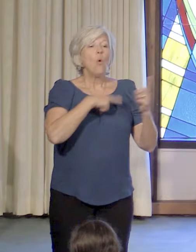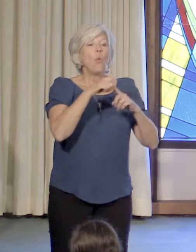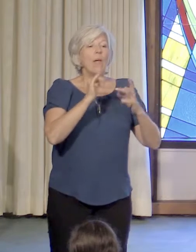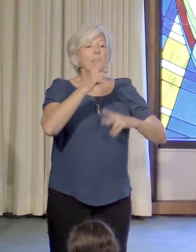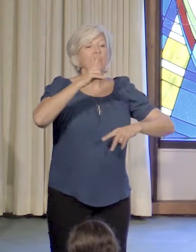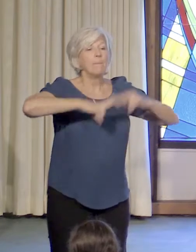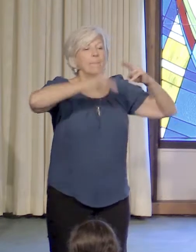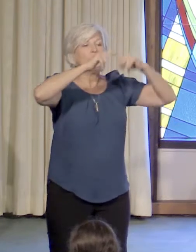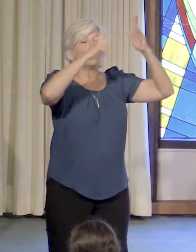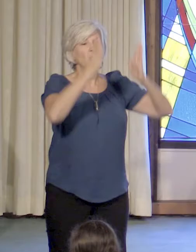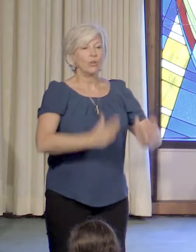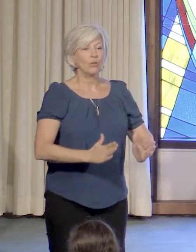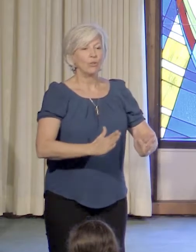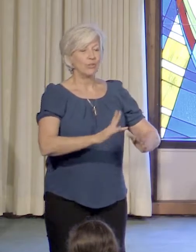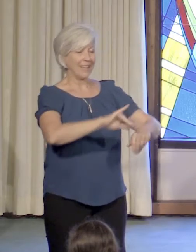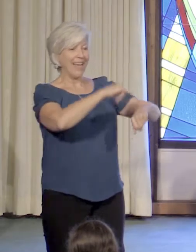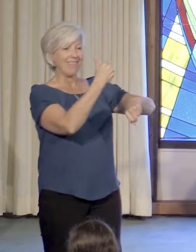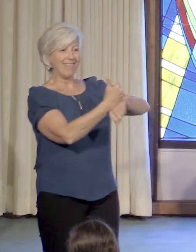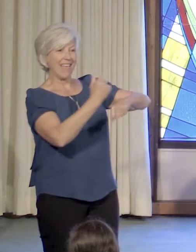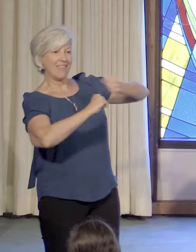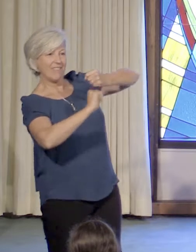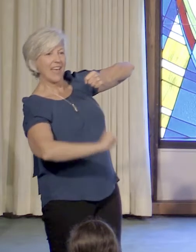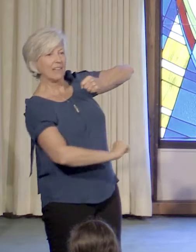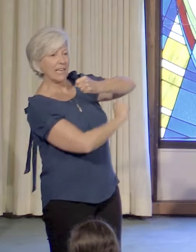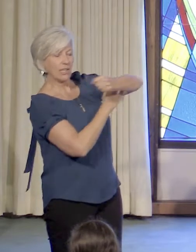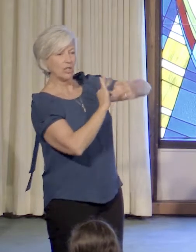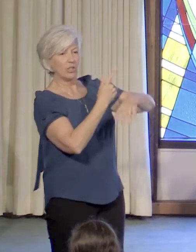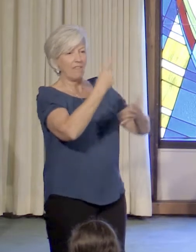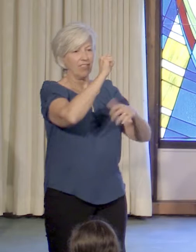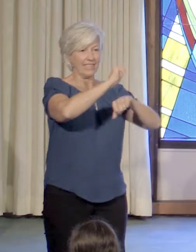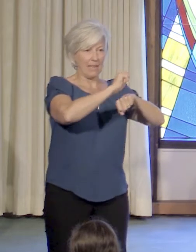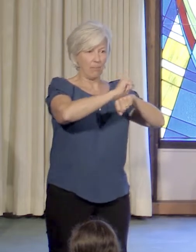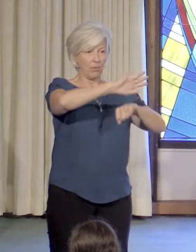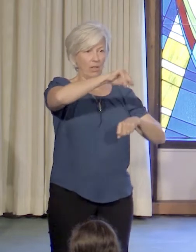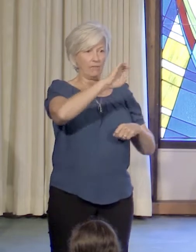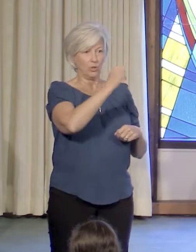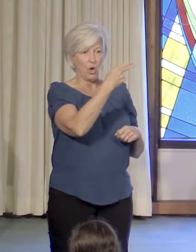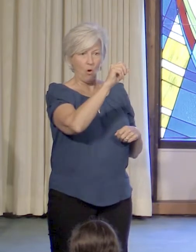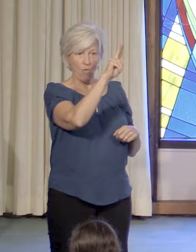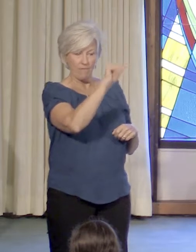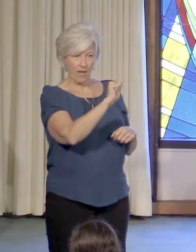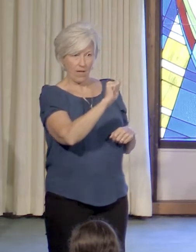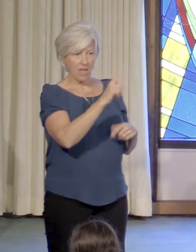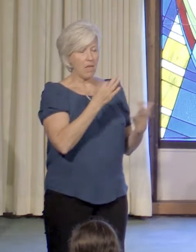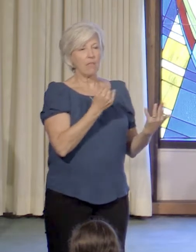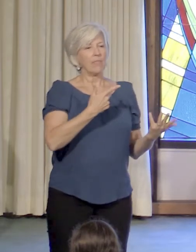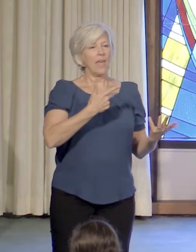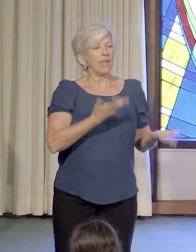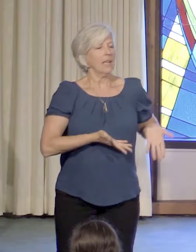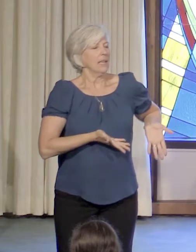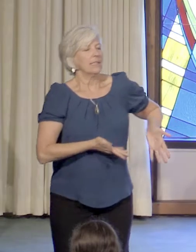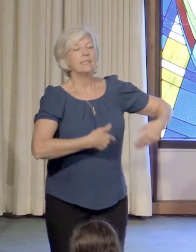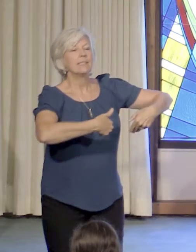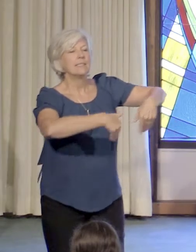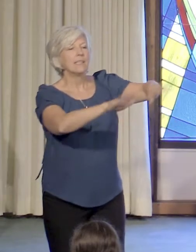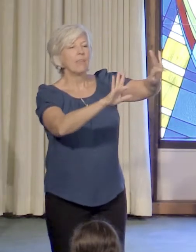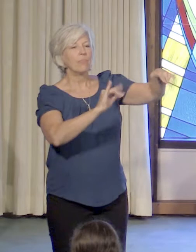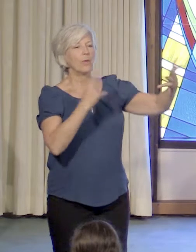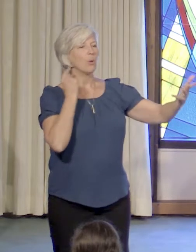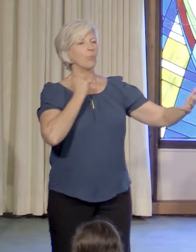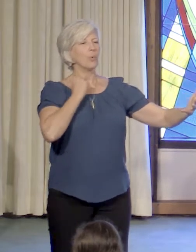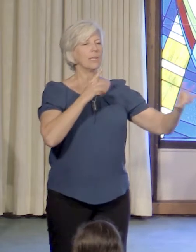builders laid the foundation of the temple of Jehovah, they set the priests in their apparel with trumpets, and the